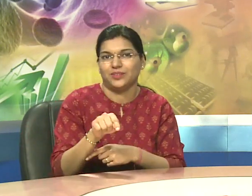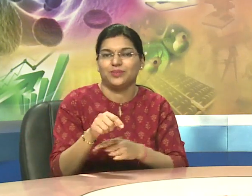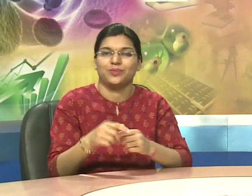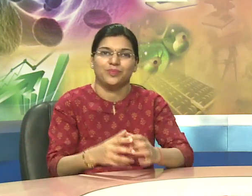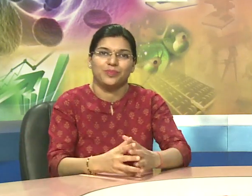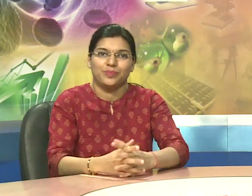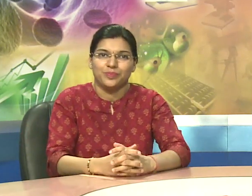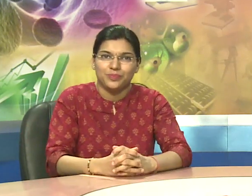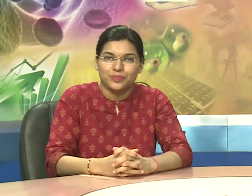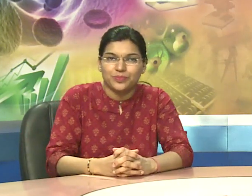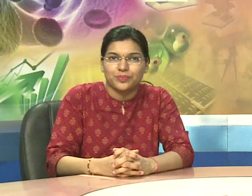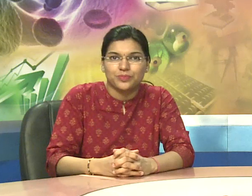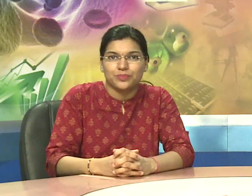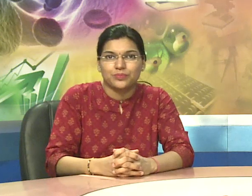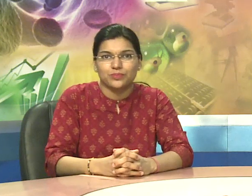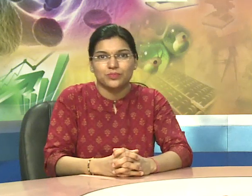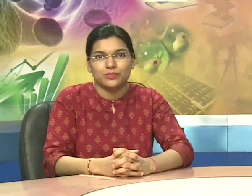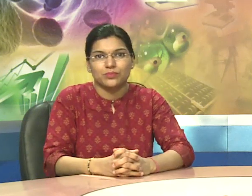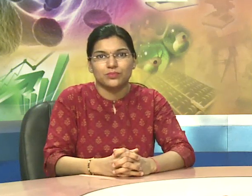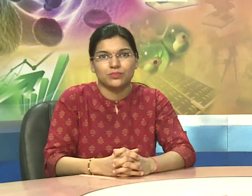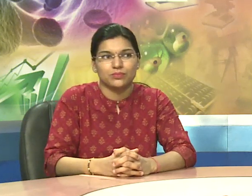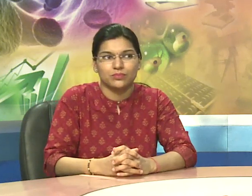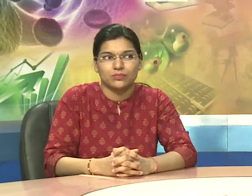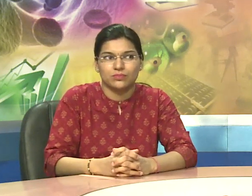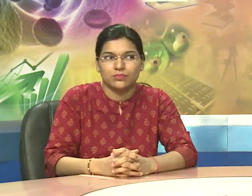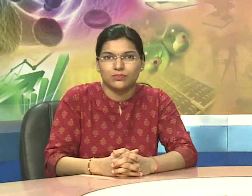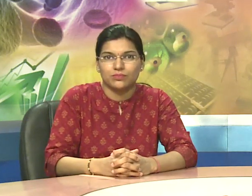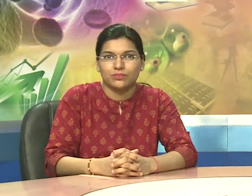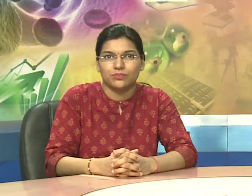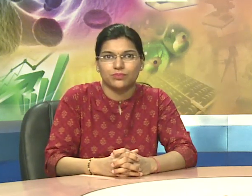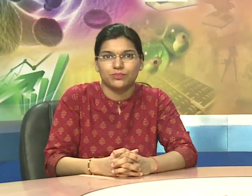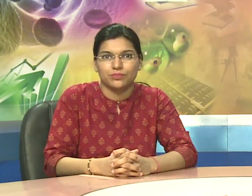Physical movement of person or things from one place to another.